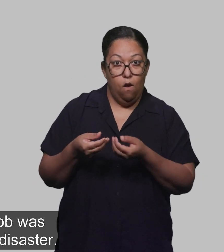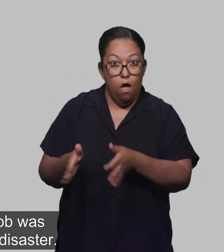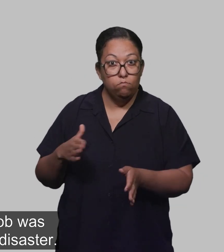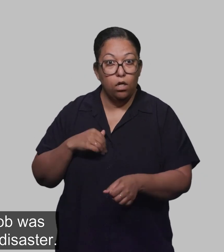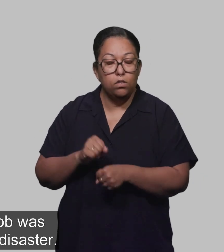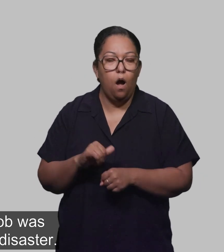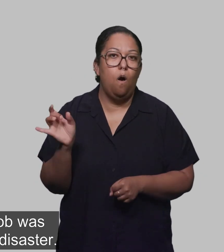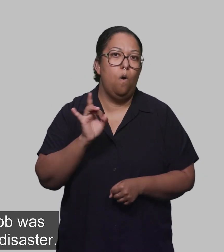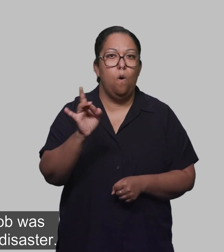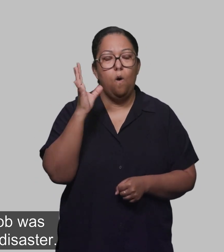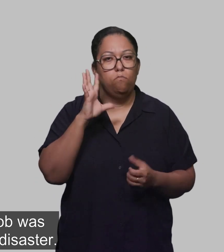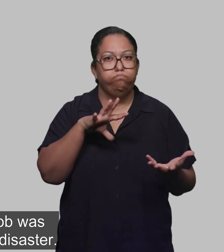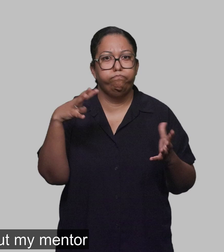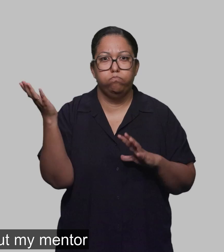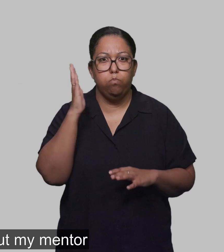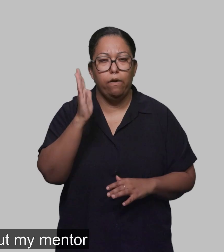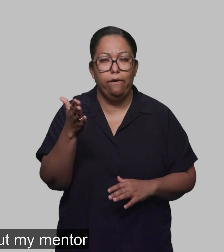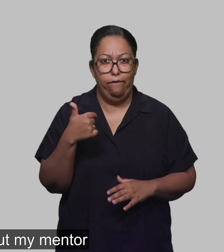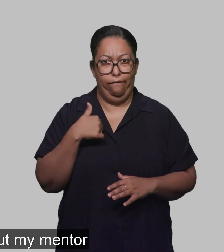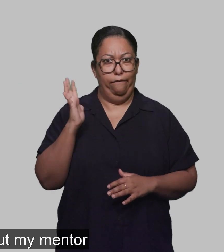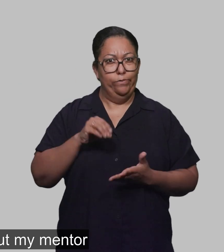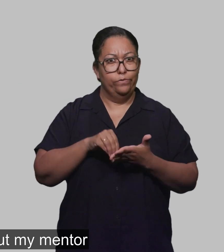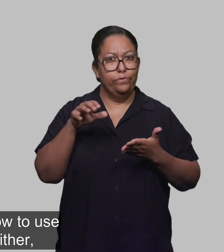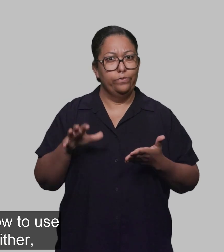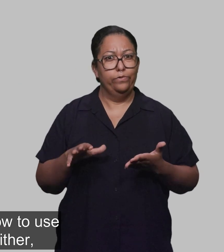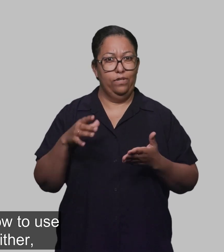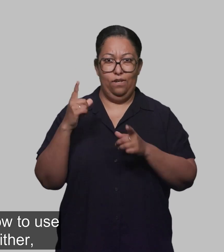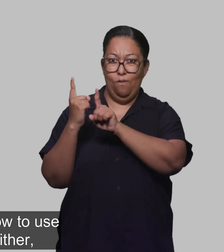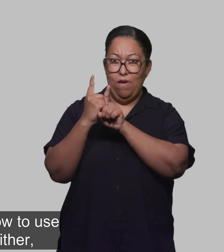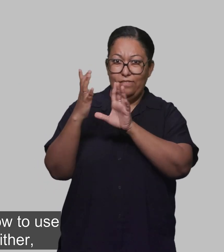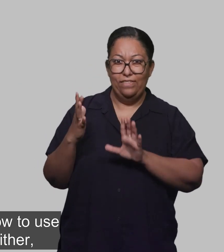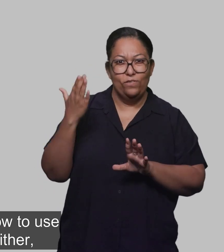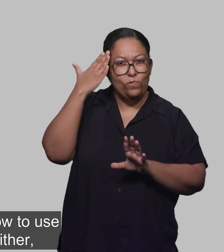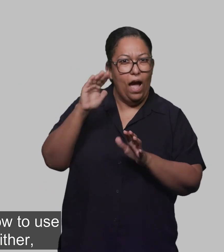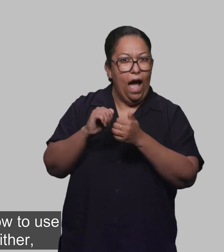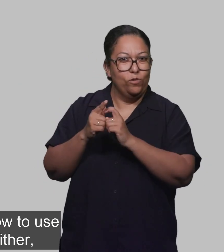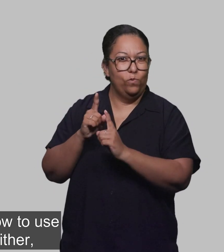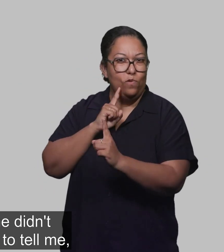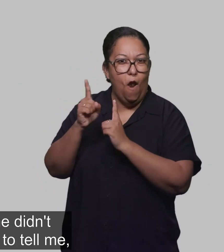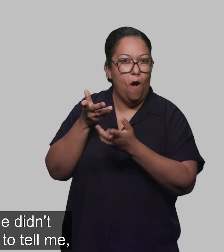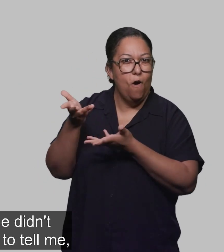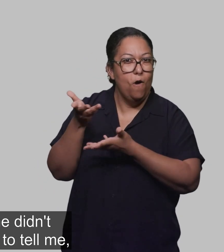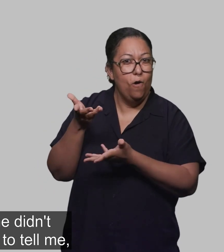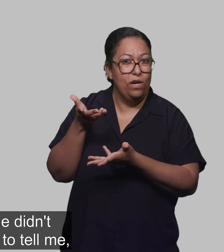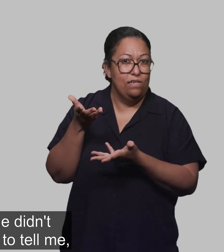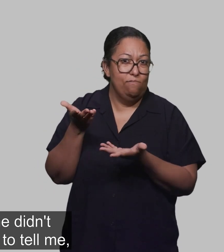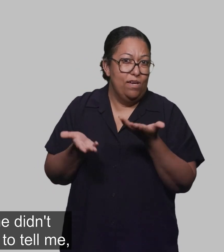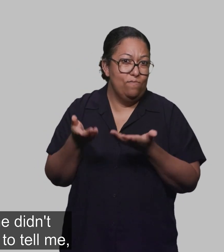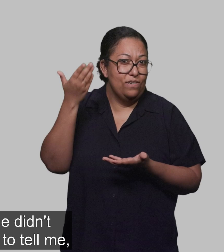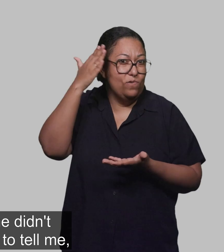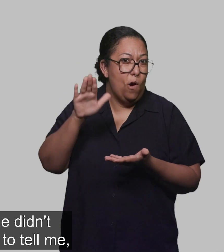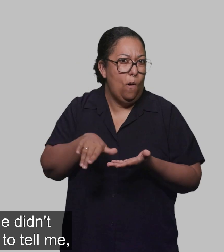job was going to be a disaster. I was a student, but my mentor didn't know how to use dialogue either. And maybe he didn't